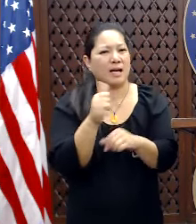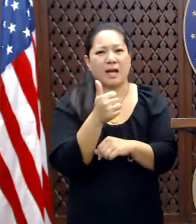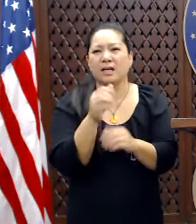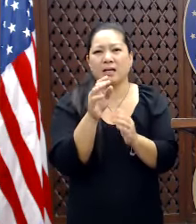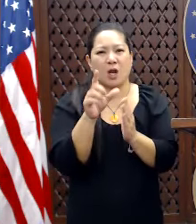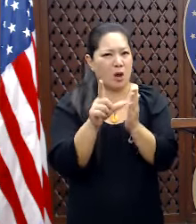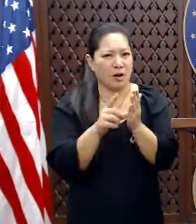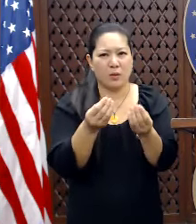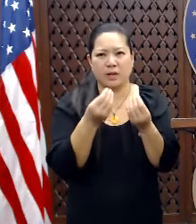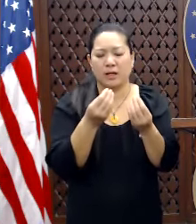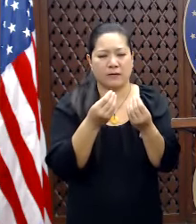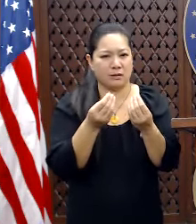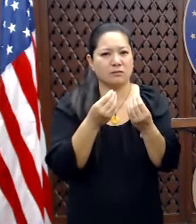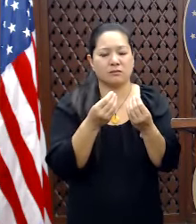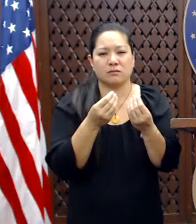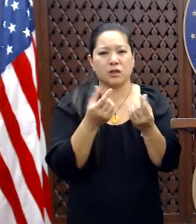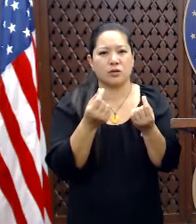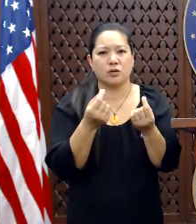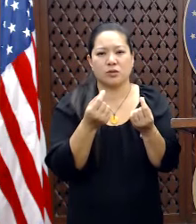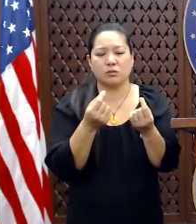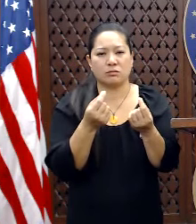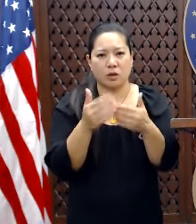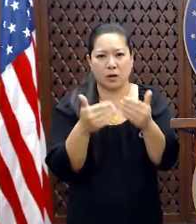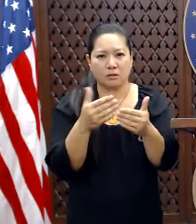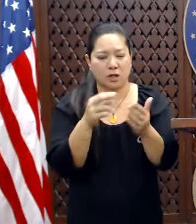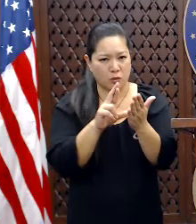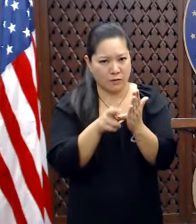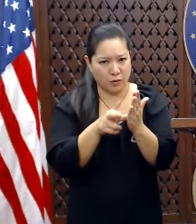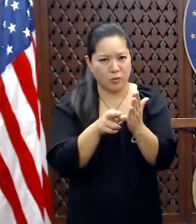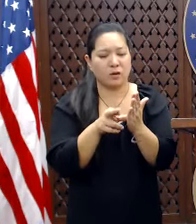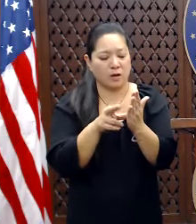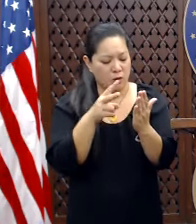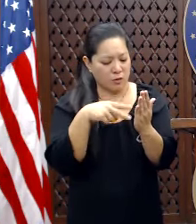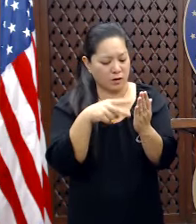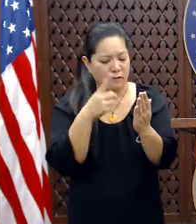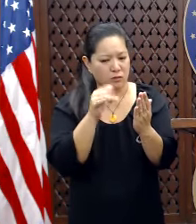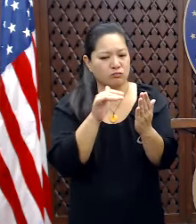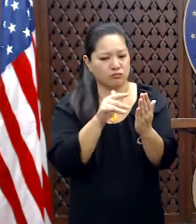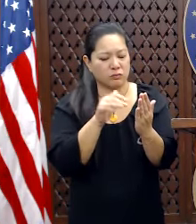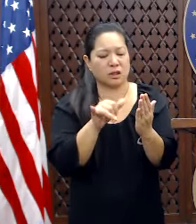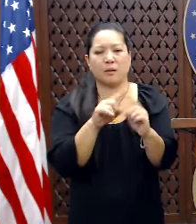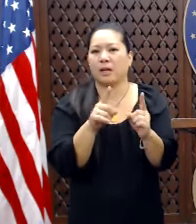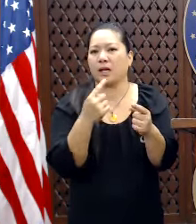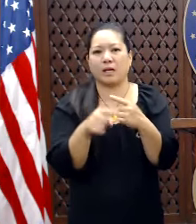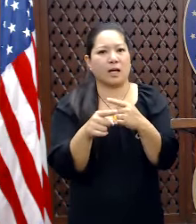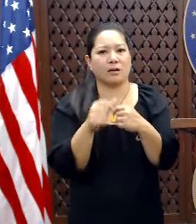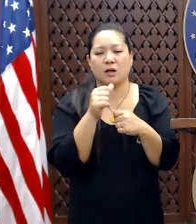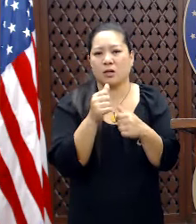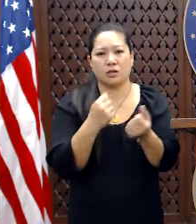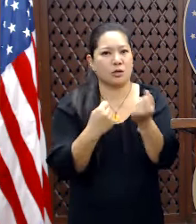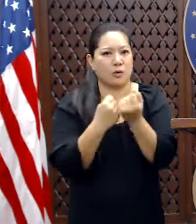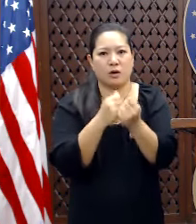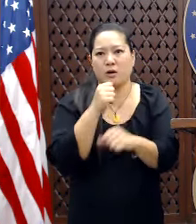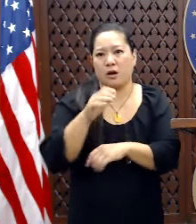I would give it in my due process and my review. But I cannot say if I support it or